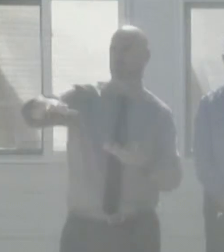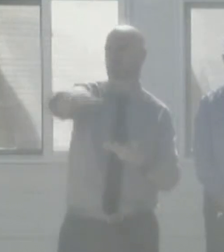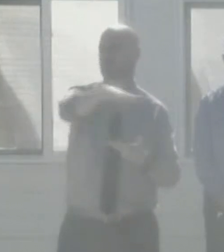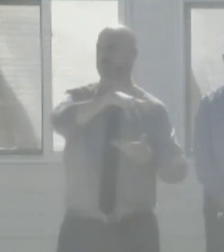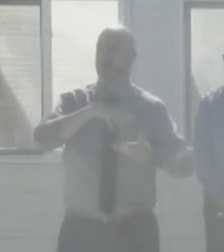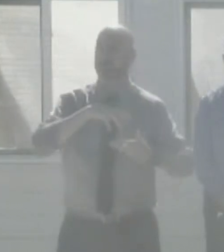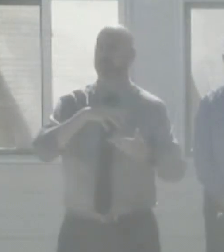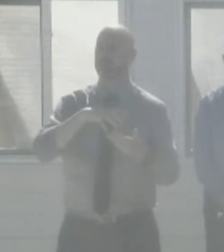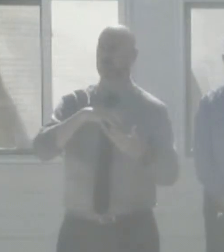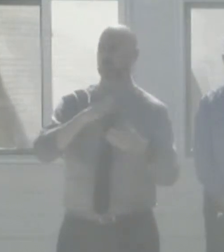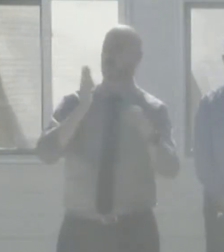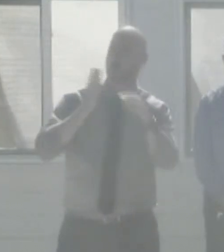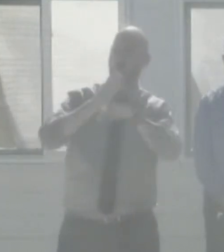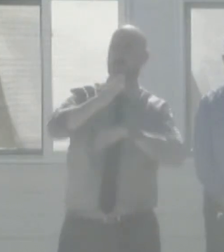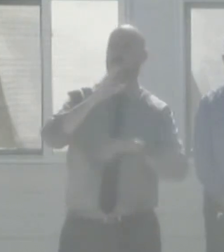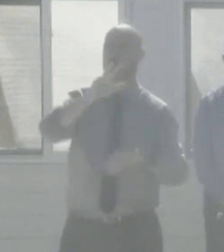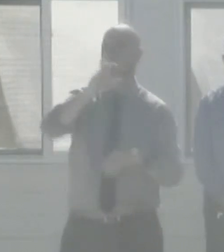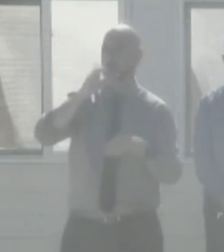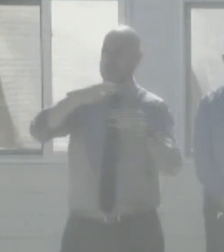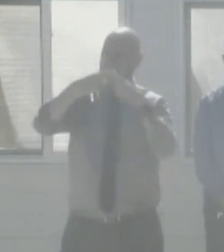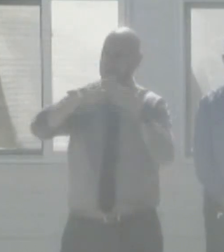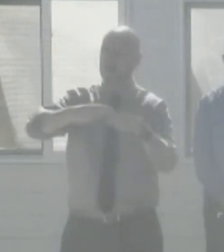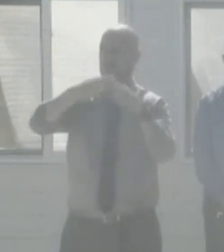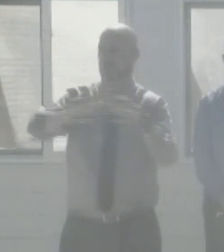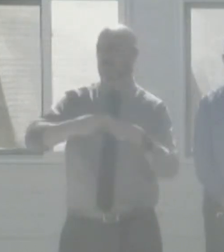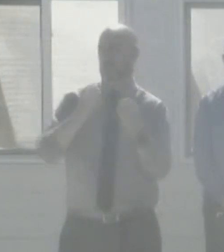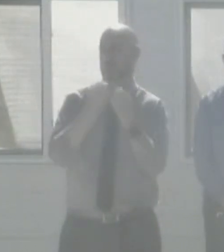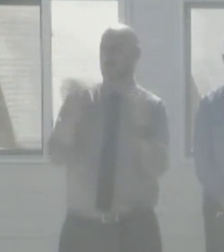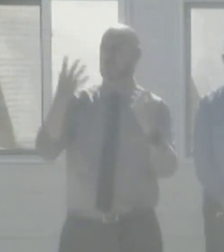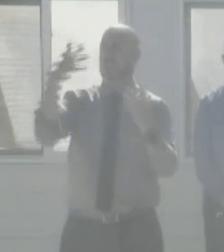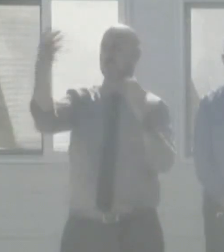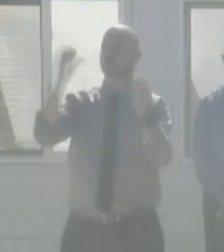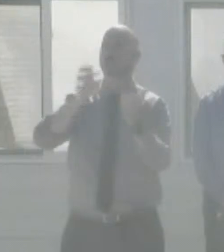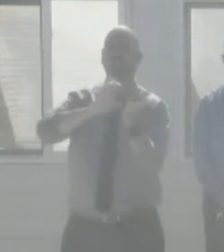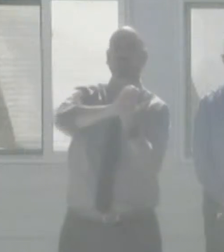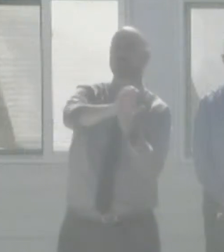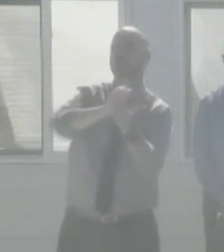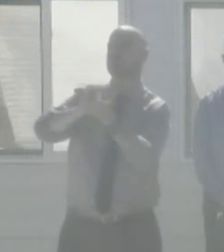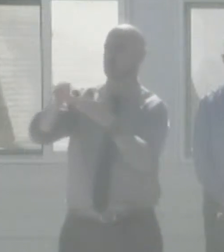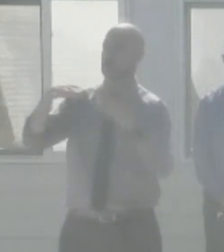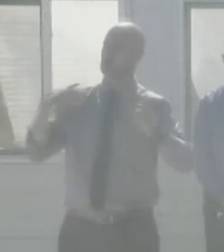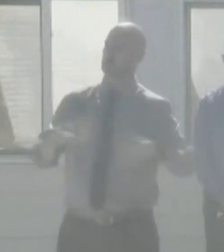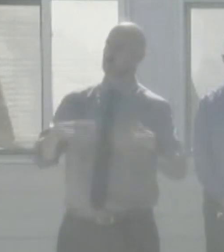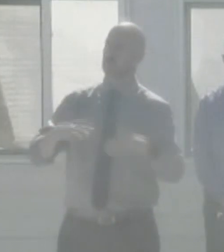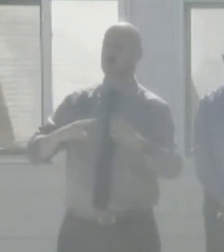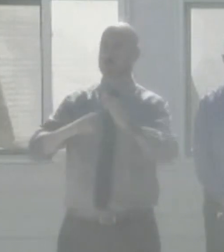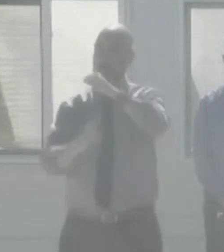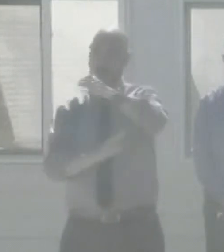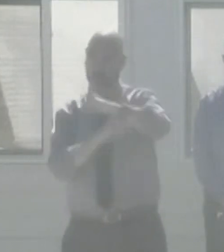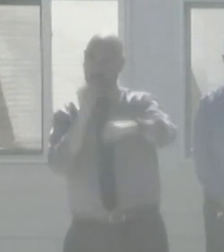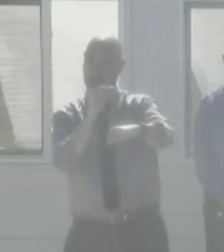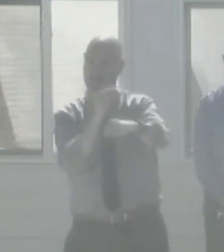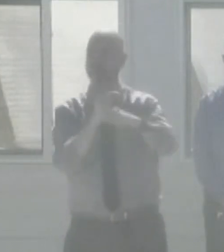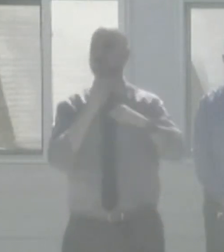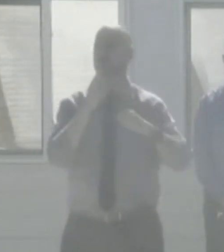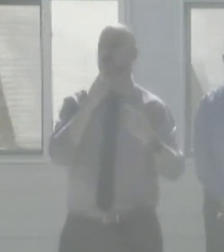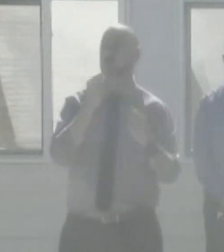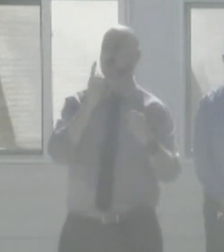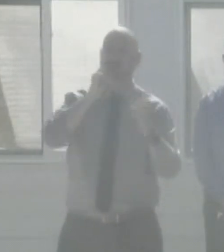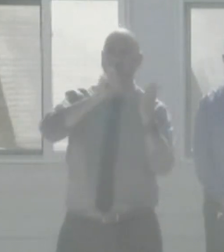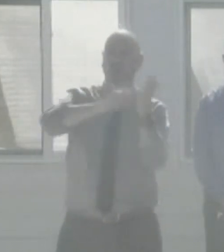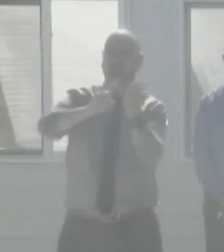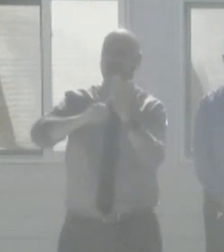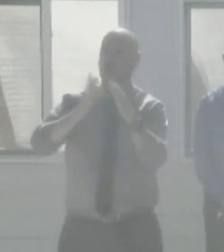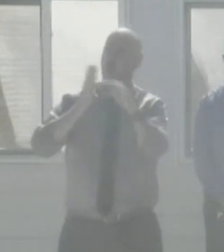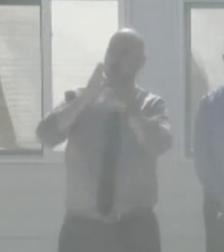150 bridge inspectors were dispatched immediately, and over 620 bridges have already been inspected.